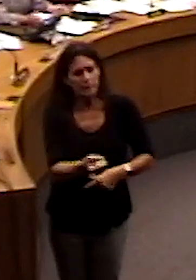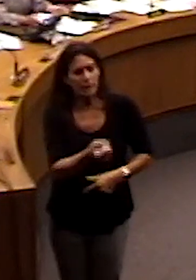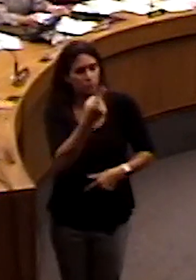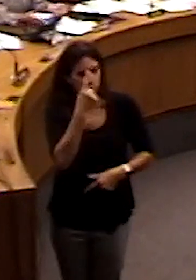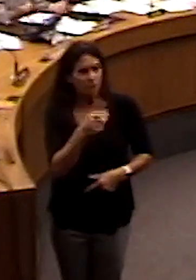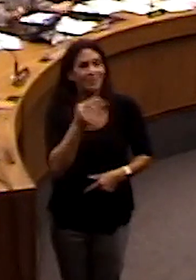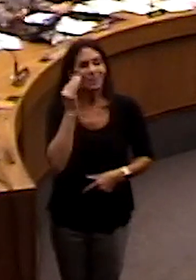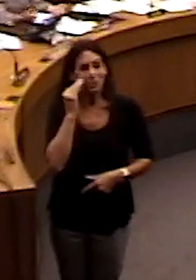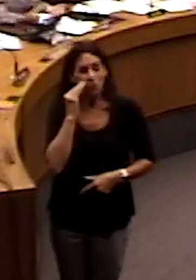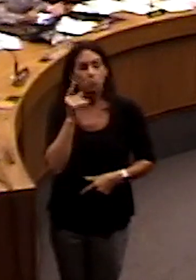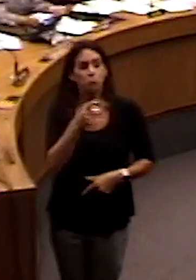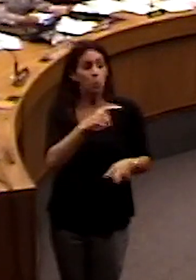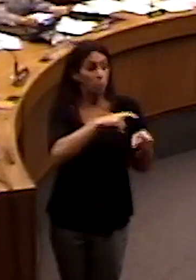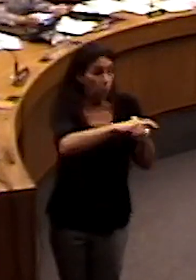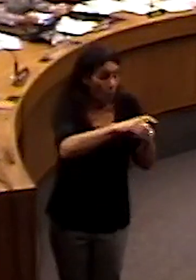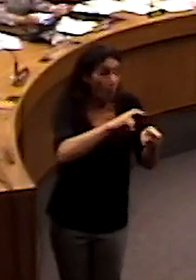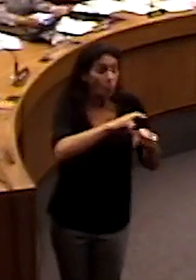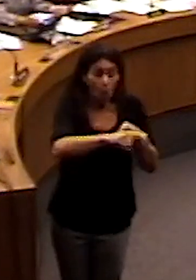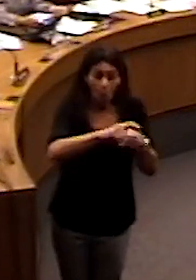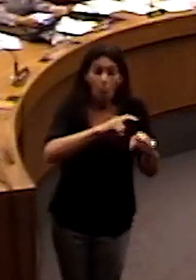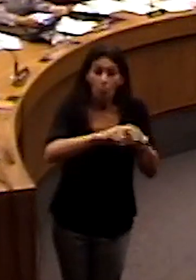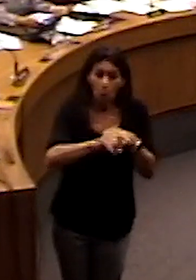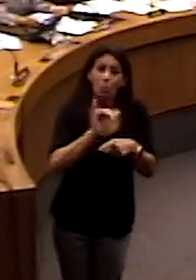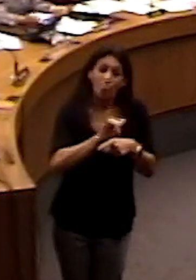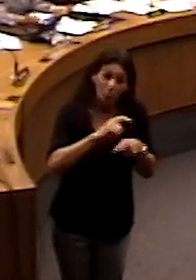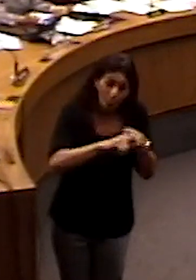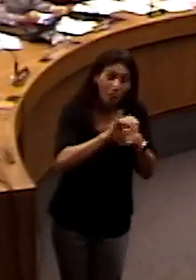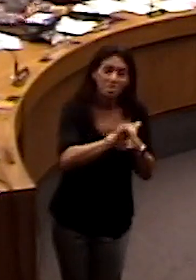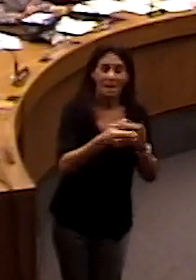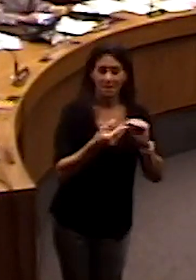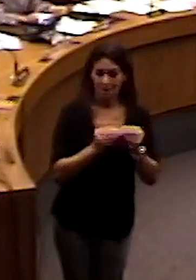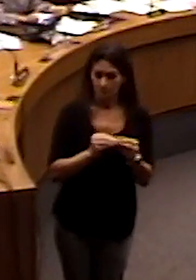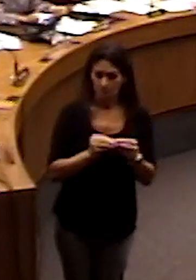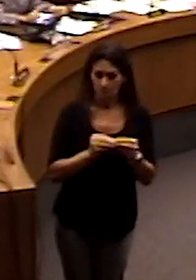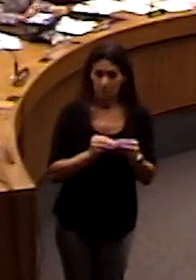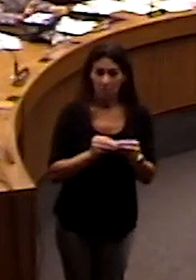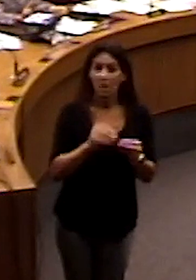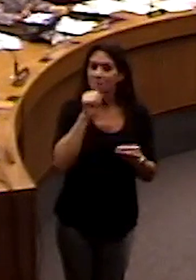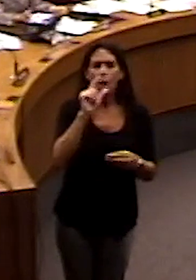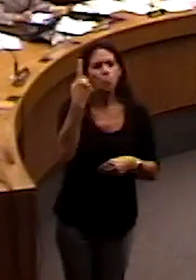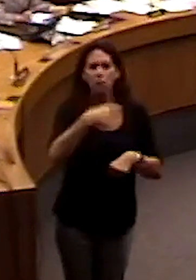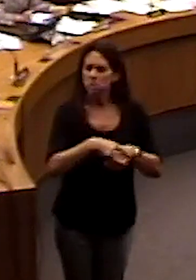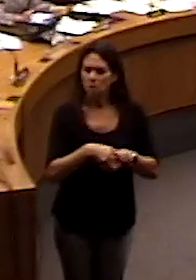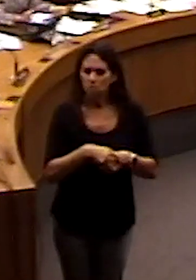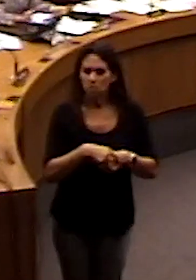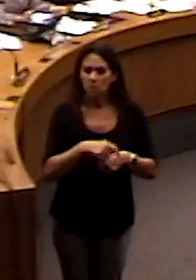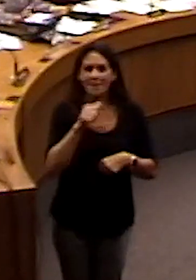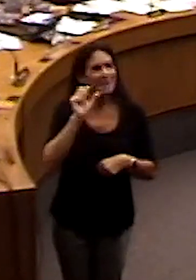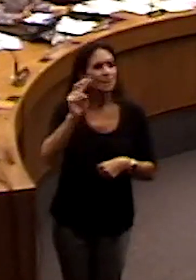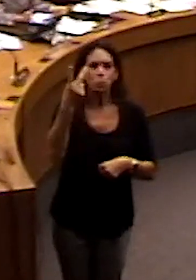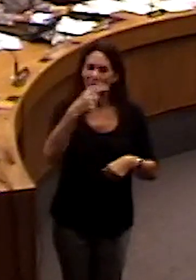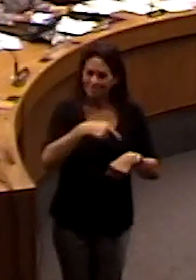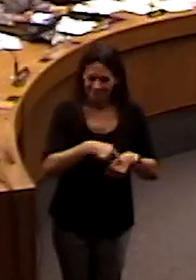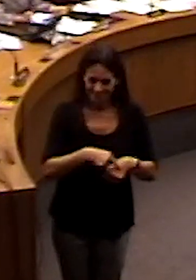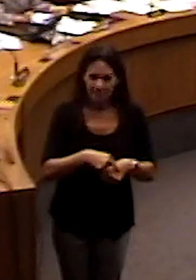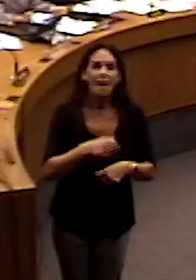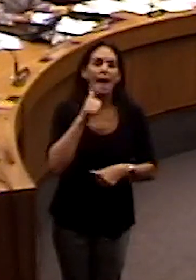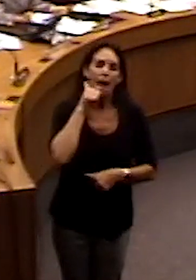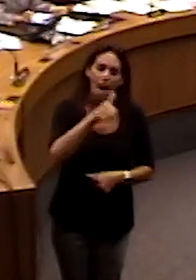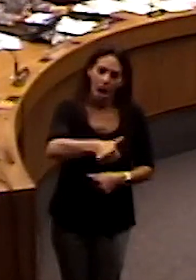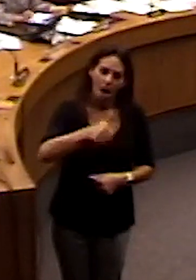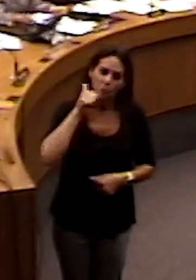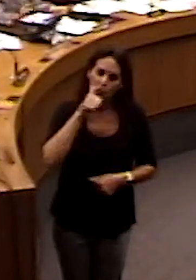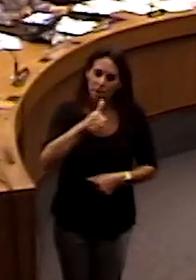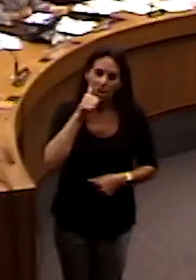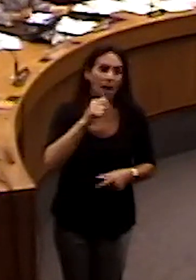are the people you call. We all know this. You call that number, not once, not twice. Every day. Every day.